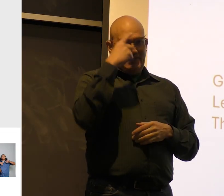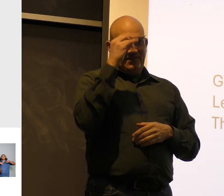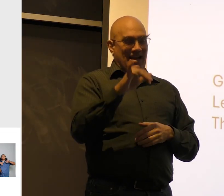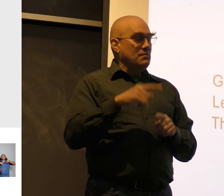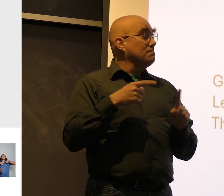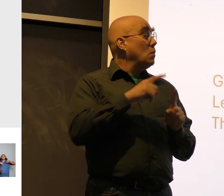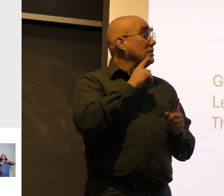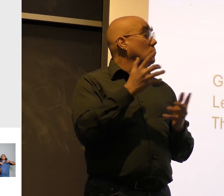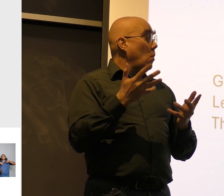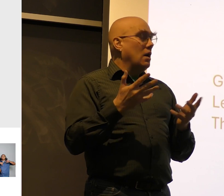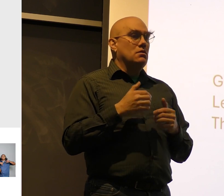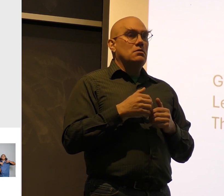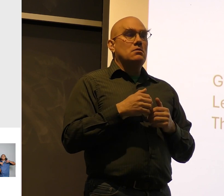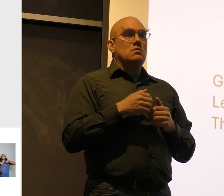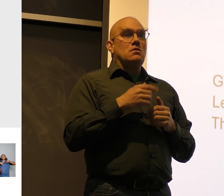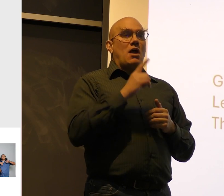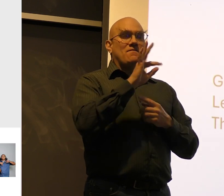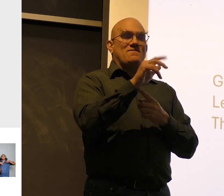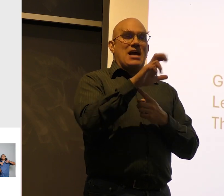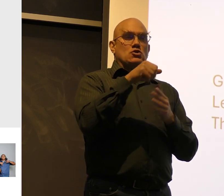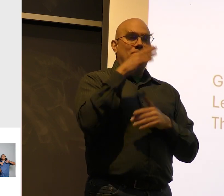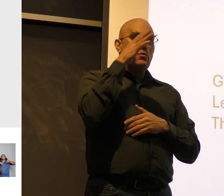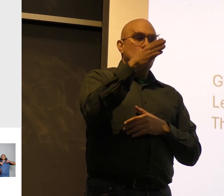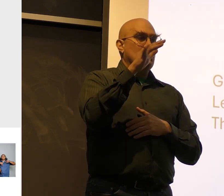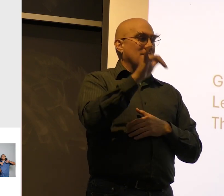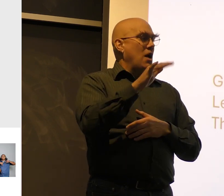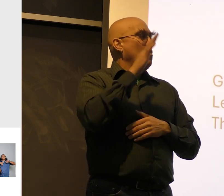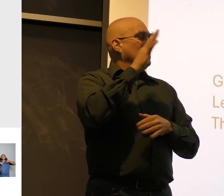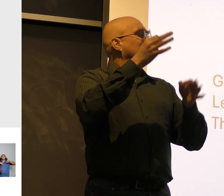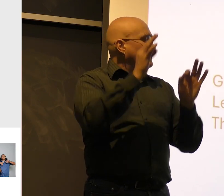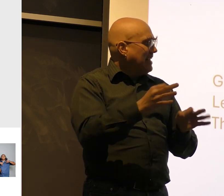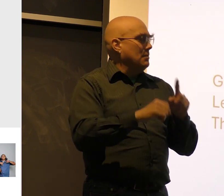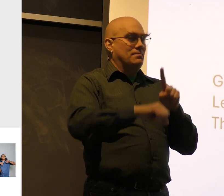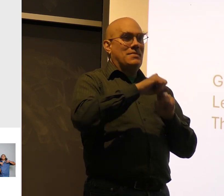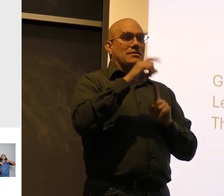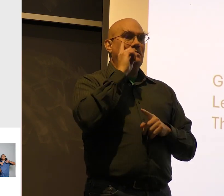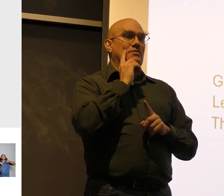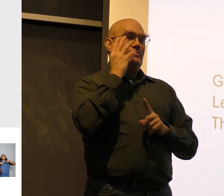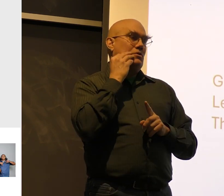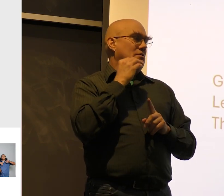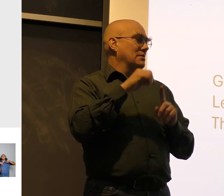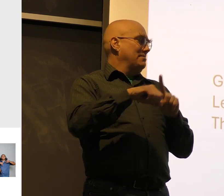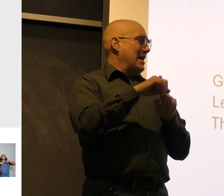So I'm not the first person to think of that, is my point, but what are the factors in the future that will determine the impact of the